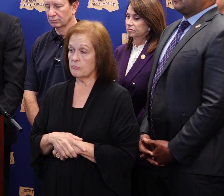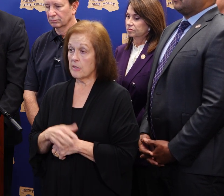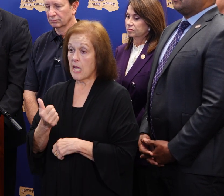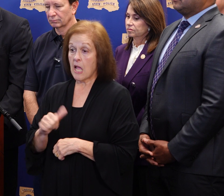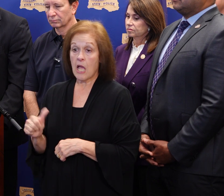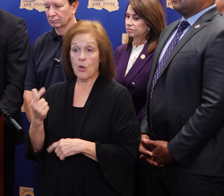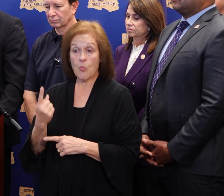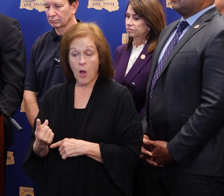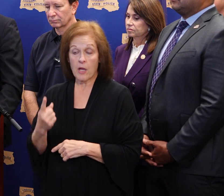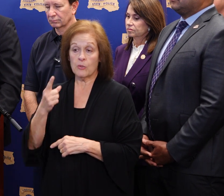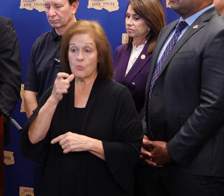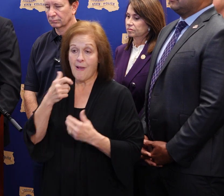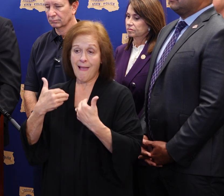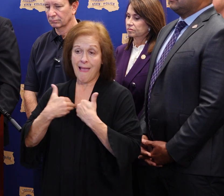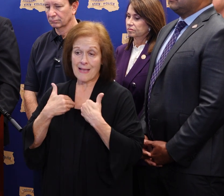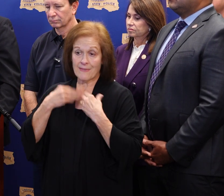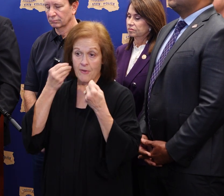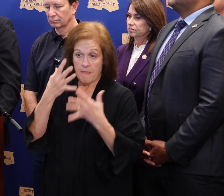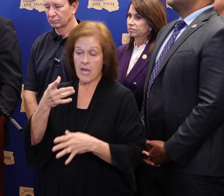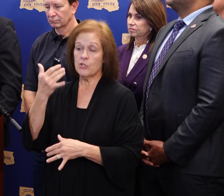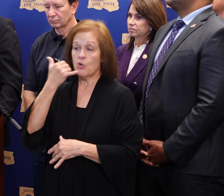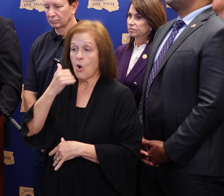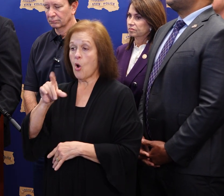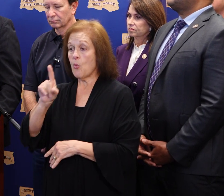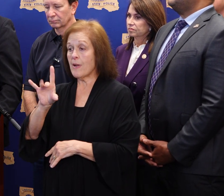Anyone with information can call us at